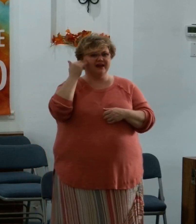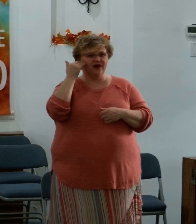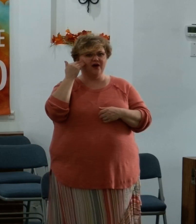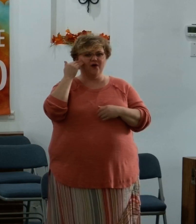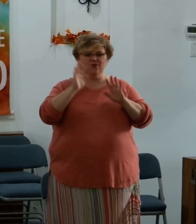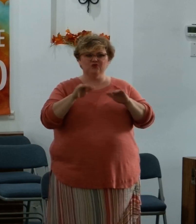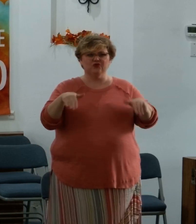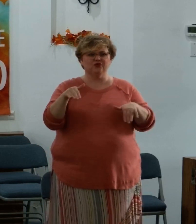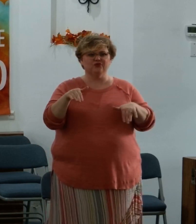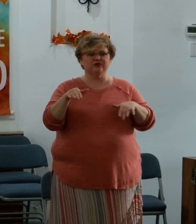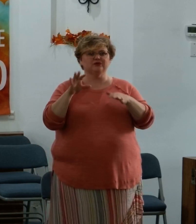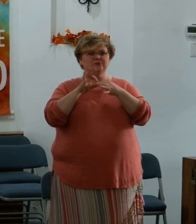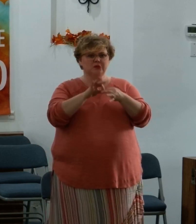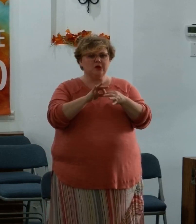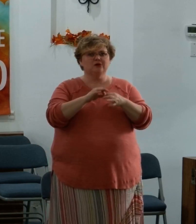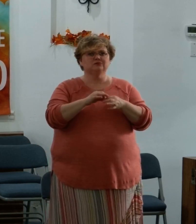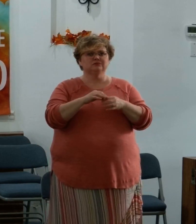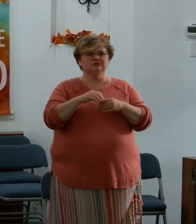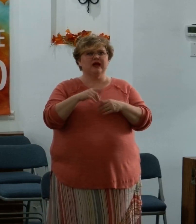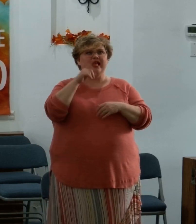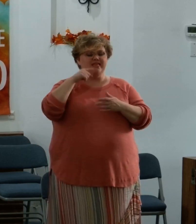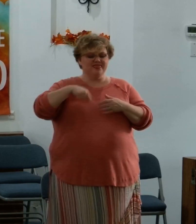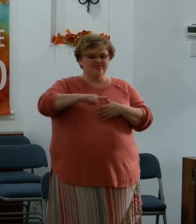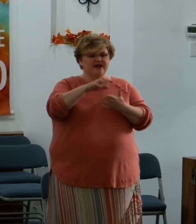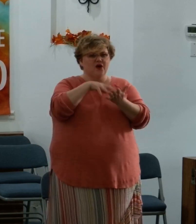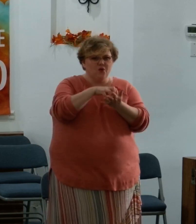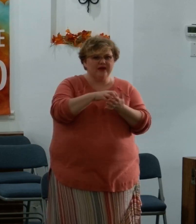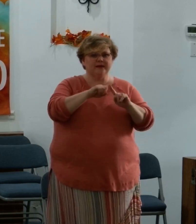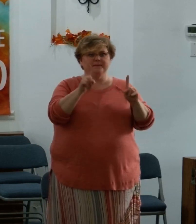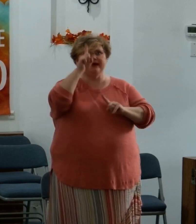is strong. Yes, Jesus loves me.